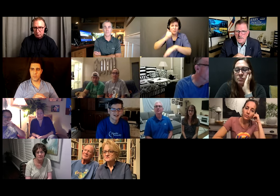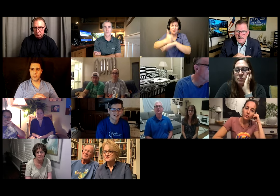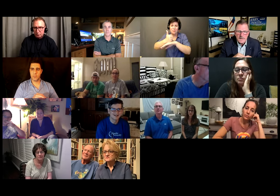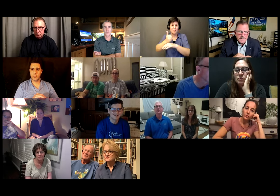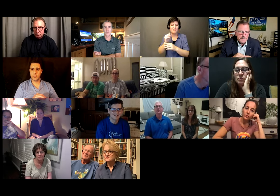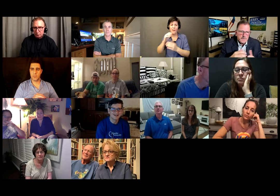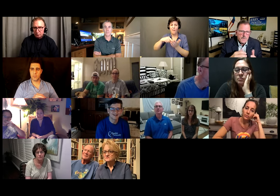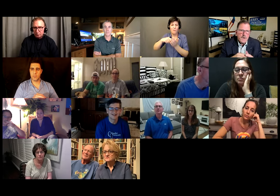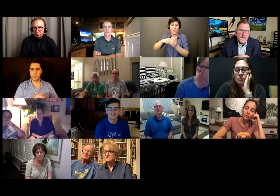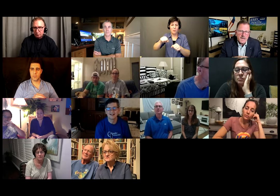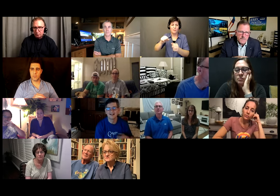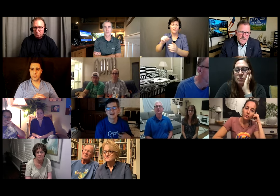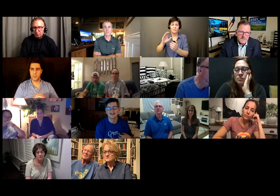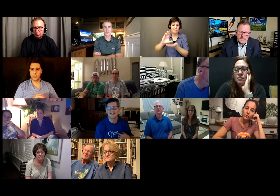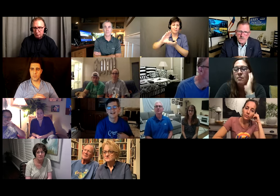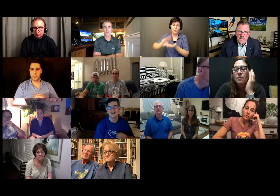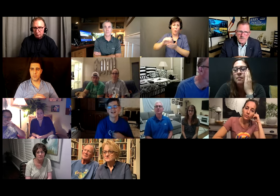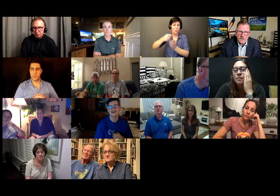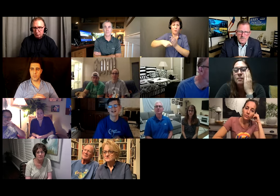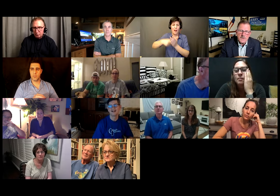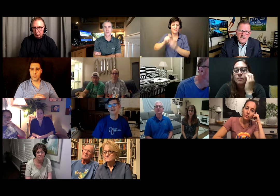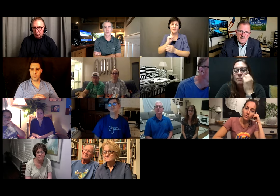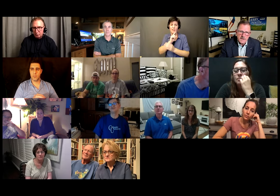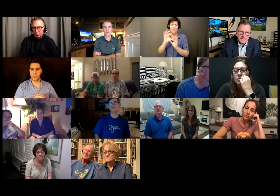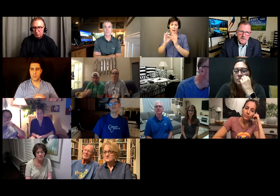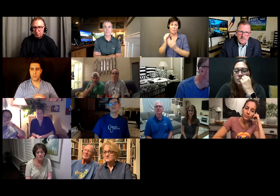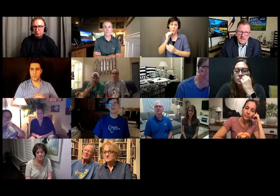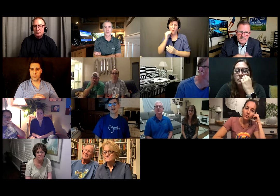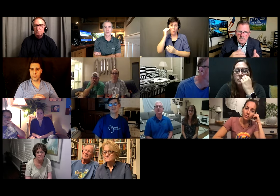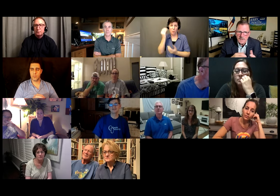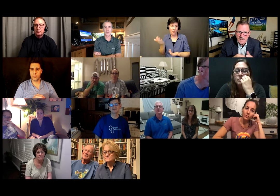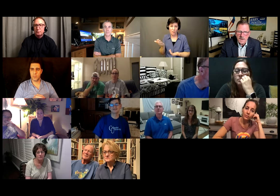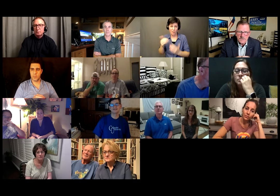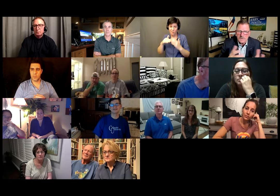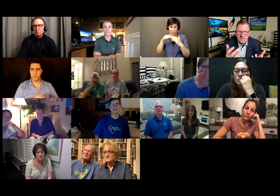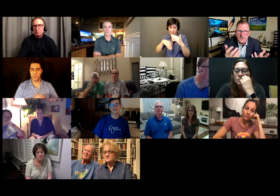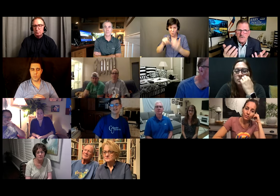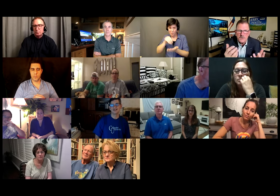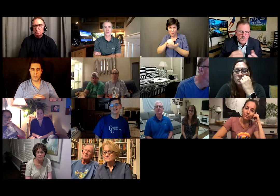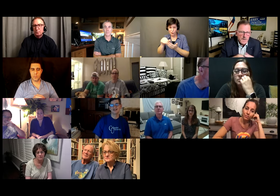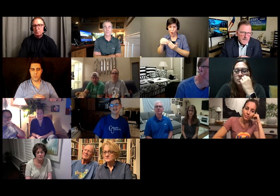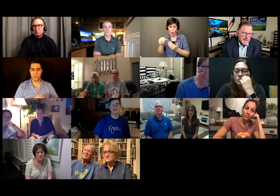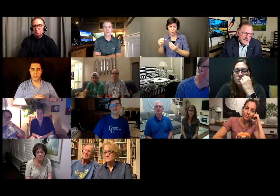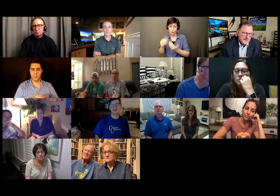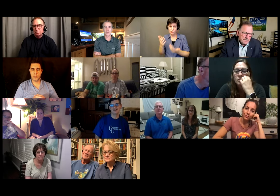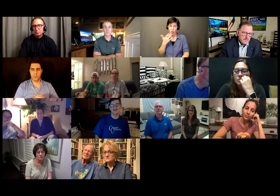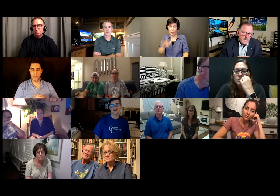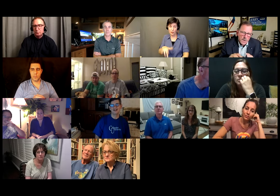town. We're lucky if we can have a single family home built in this town and sell it for less than $1 million or $1.2 million.